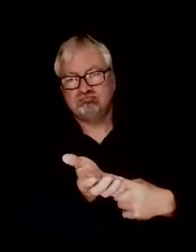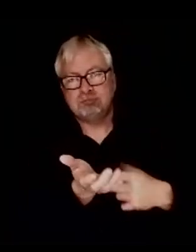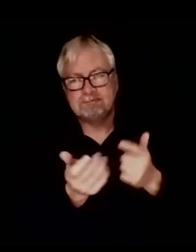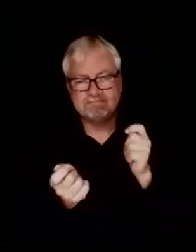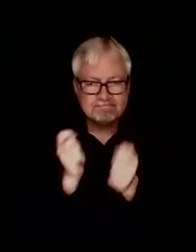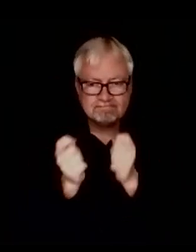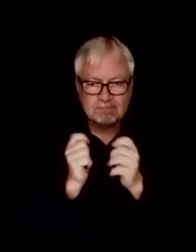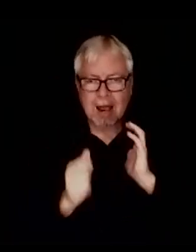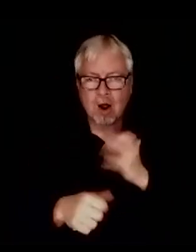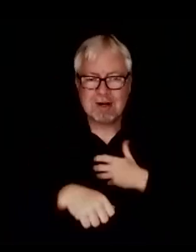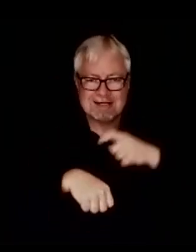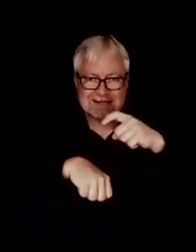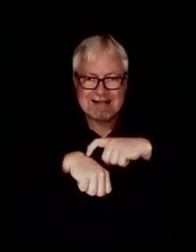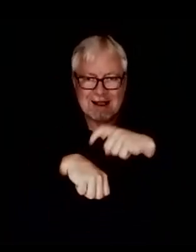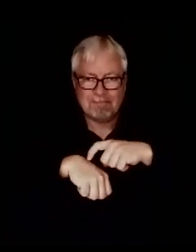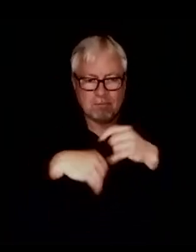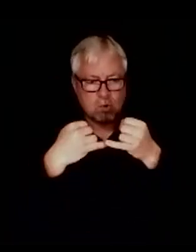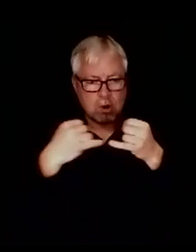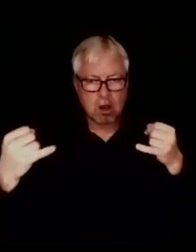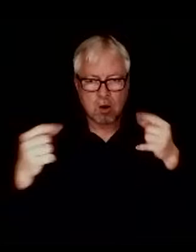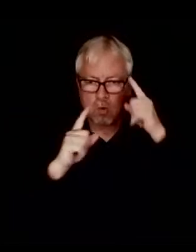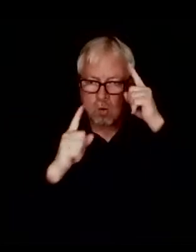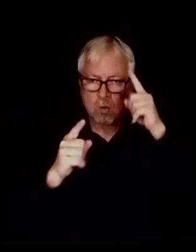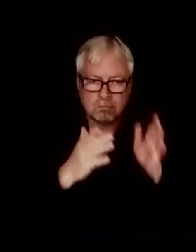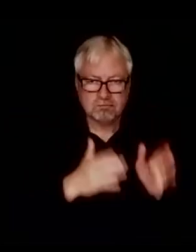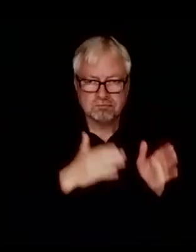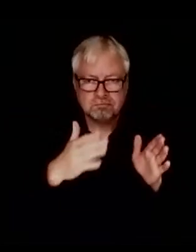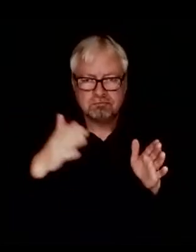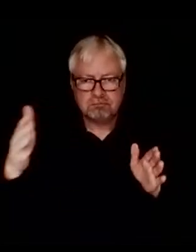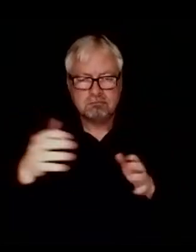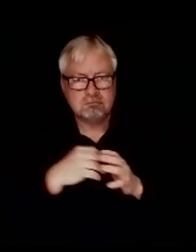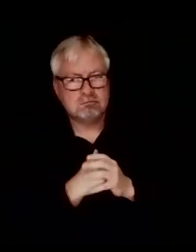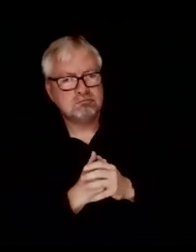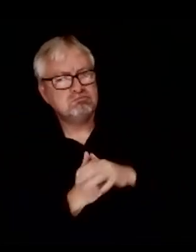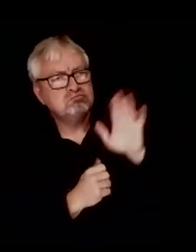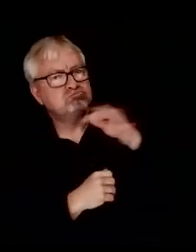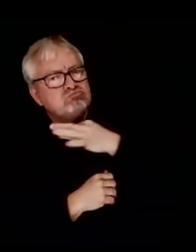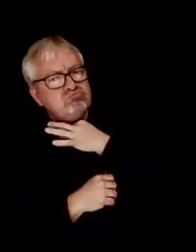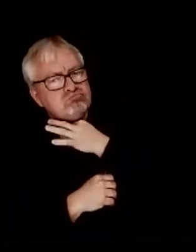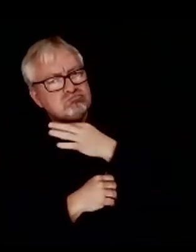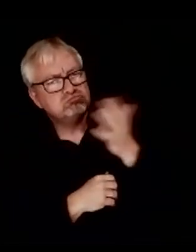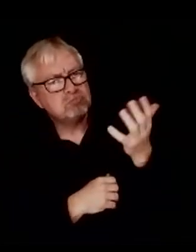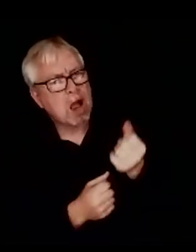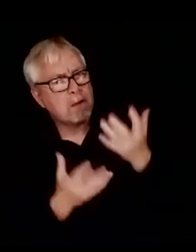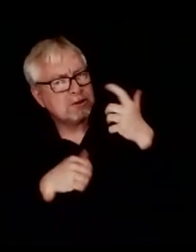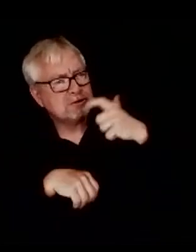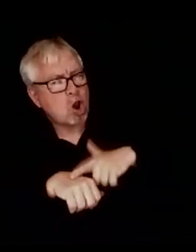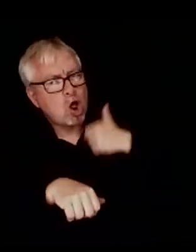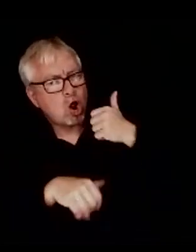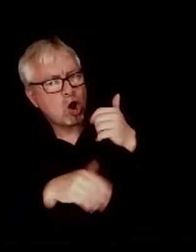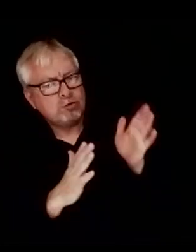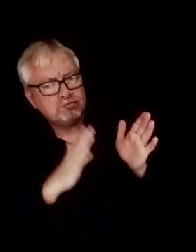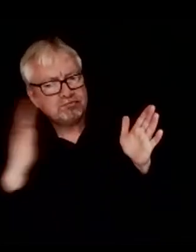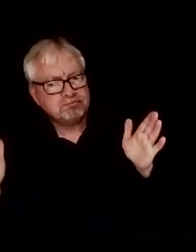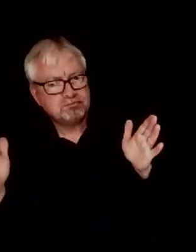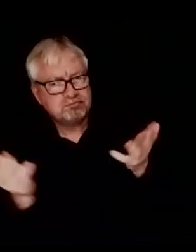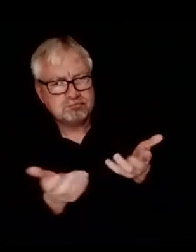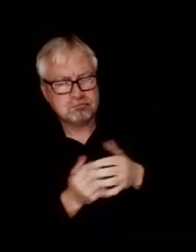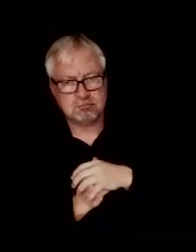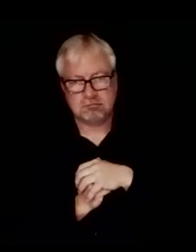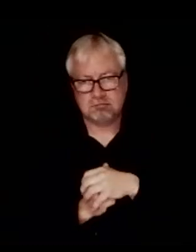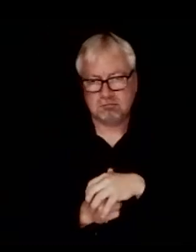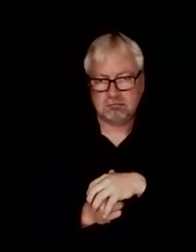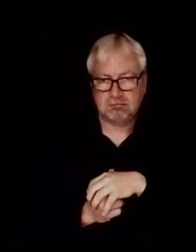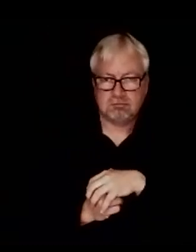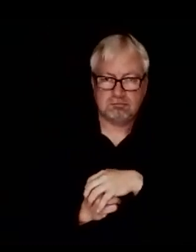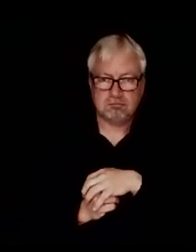much longer pharmacies or providers would get to get those shots? Well, as you know, we've always had